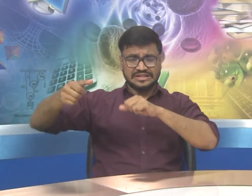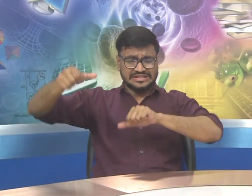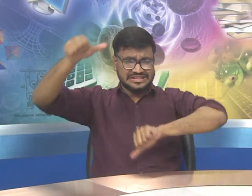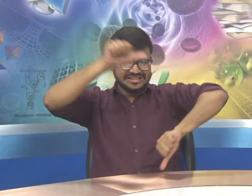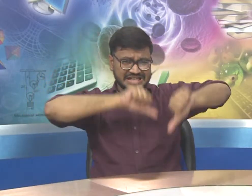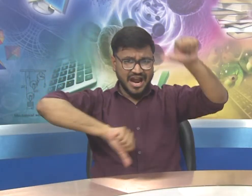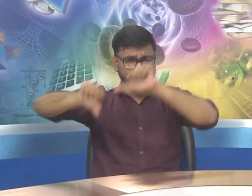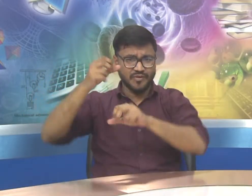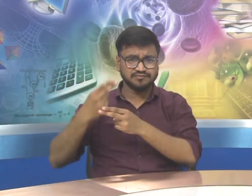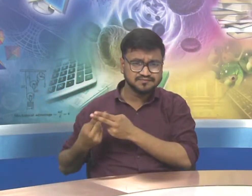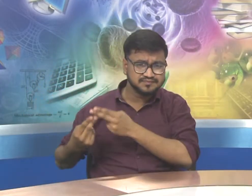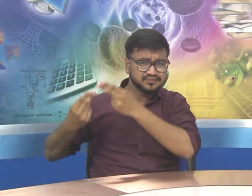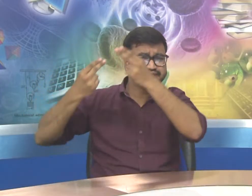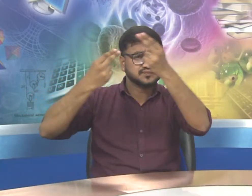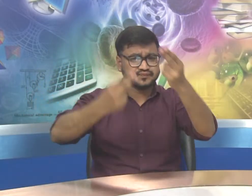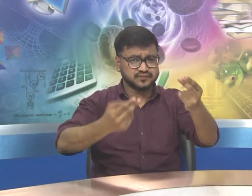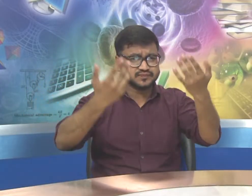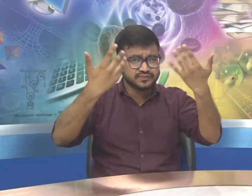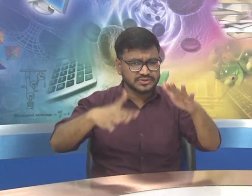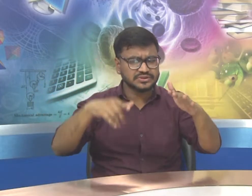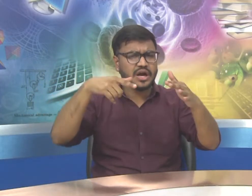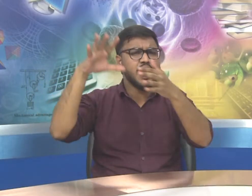Beginning of modern chemistry.